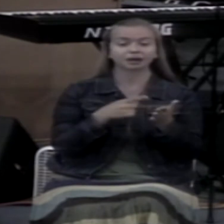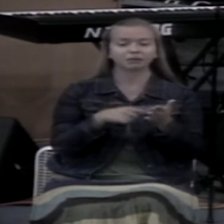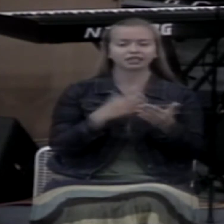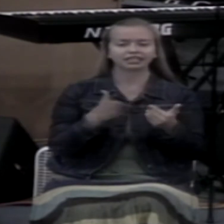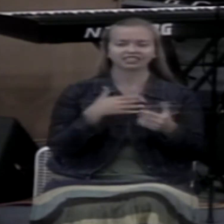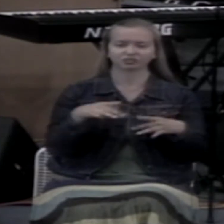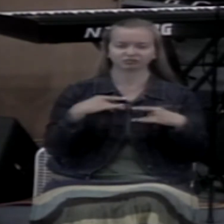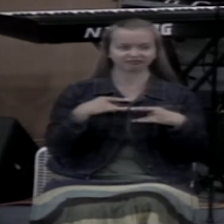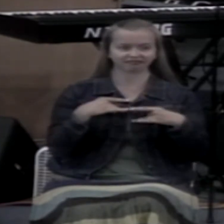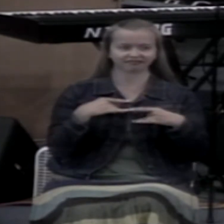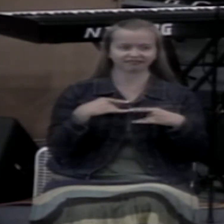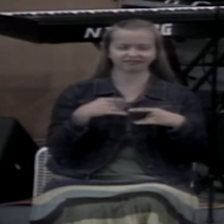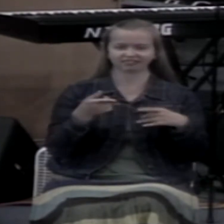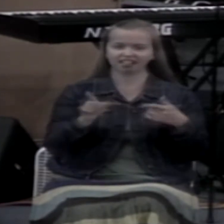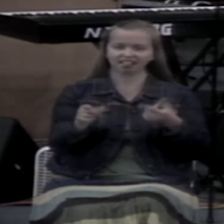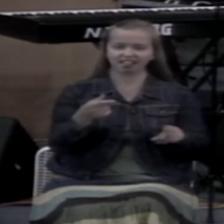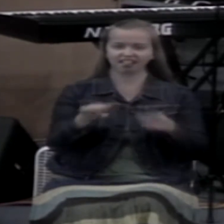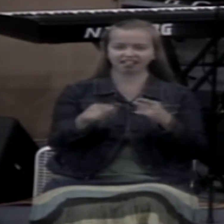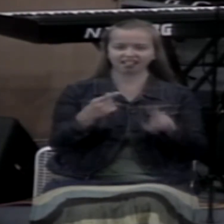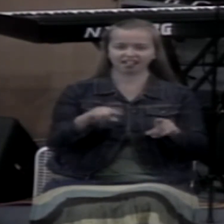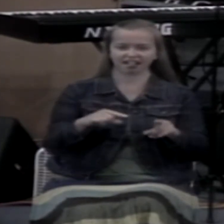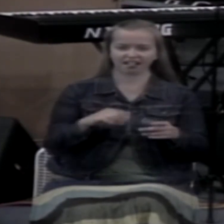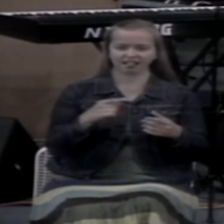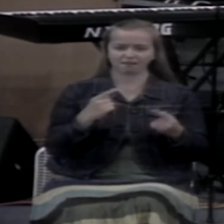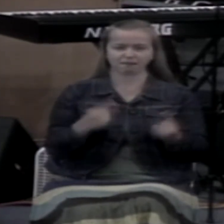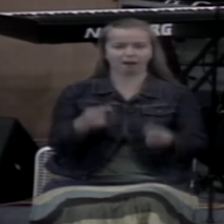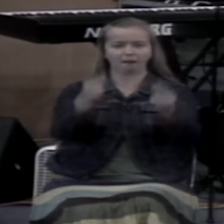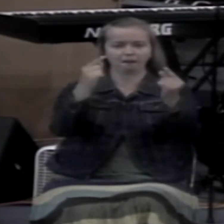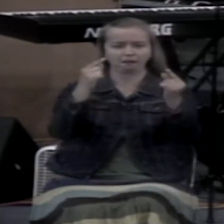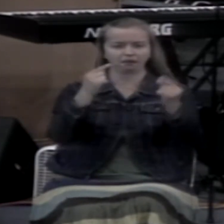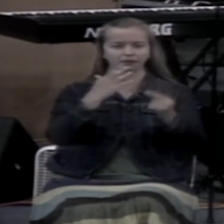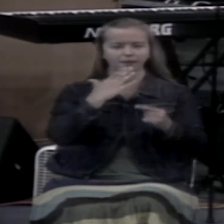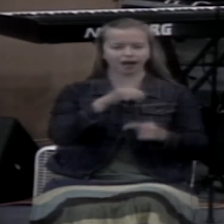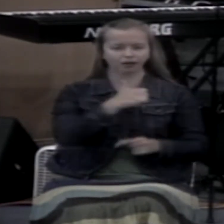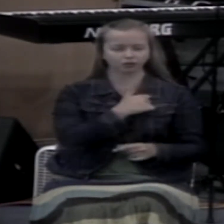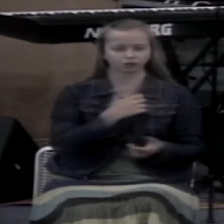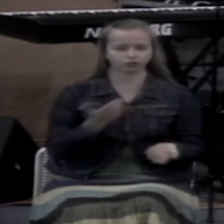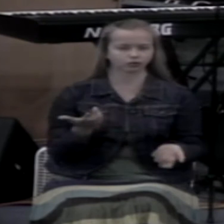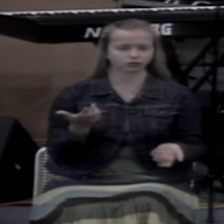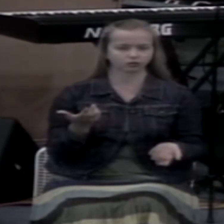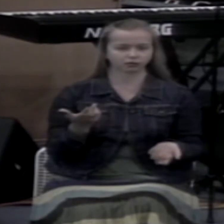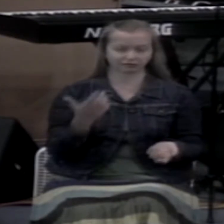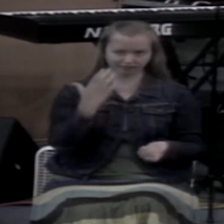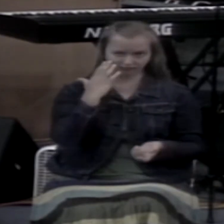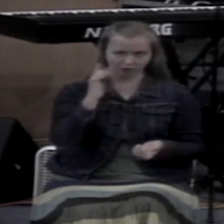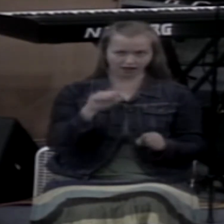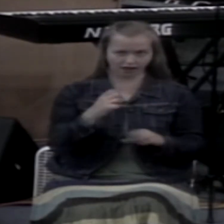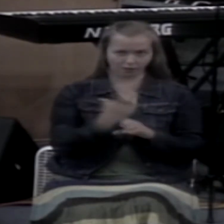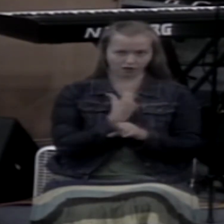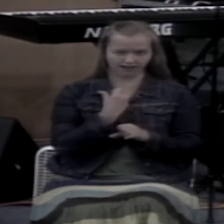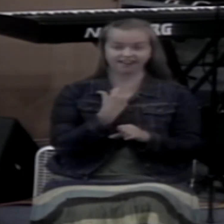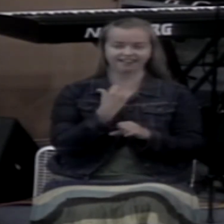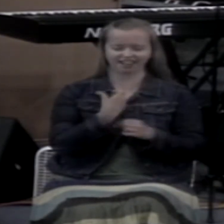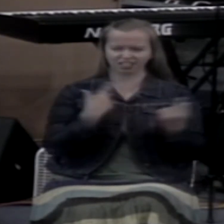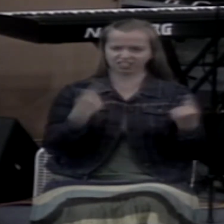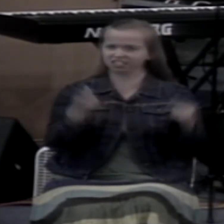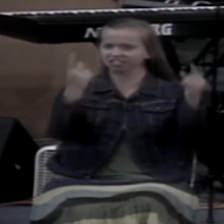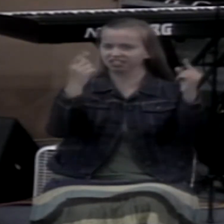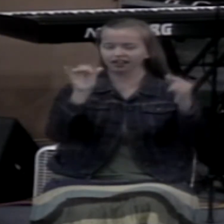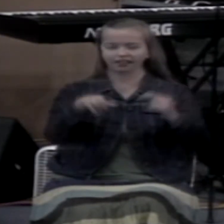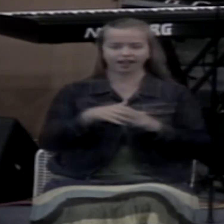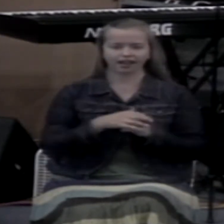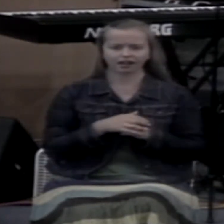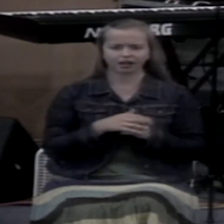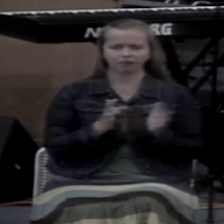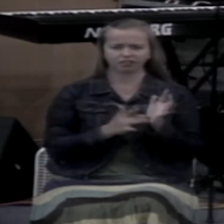manifest a bad attitude simply because you know you can win the argument. But you see, this is not about who wins